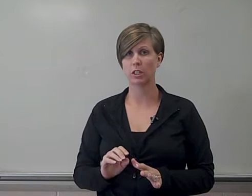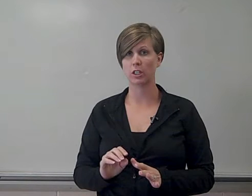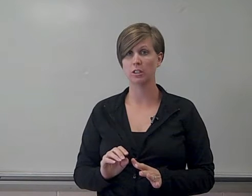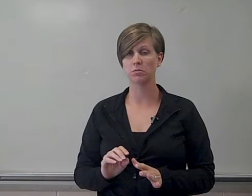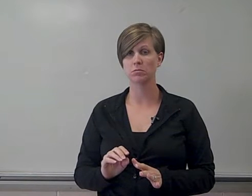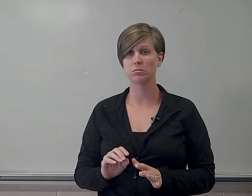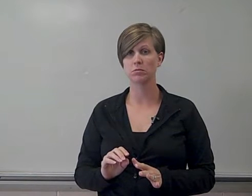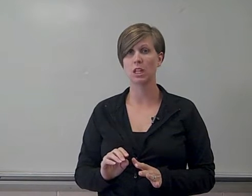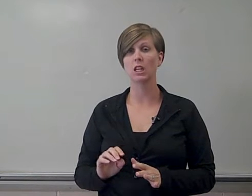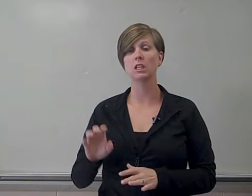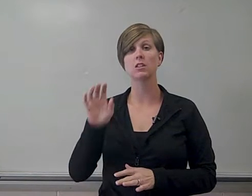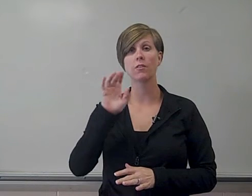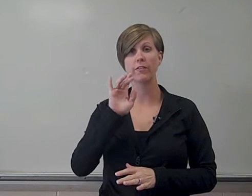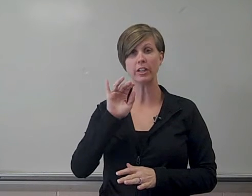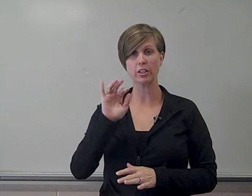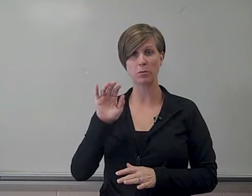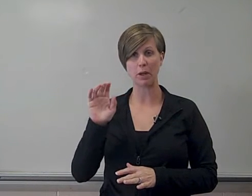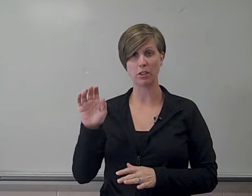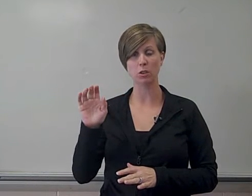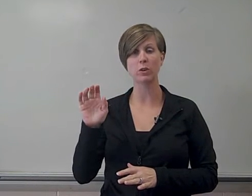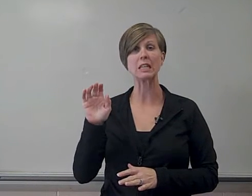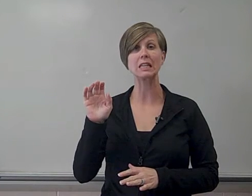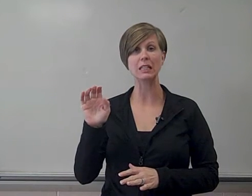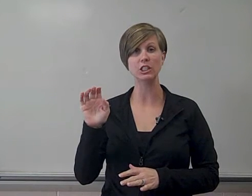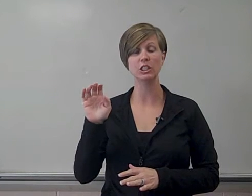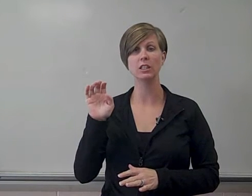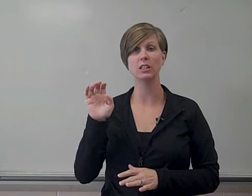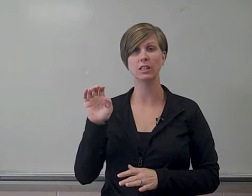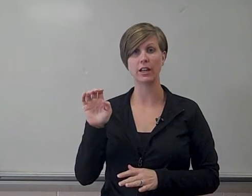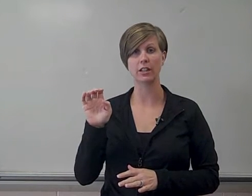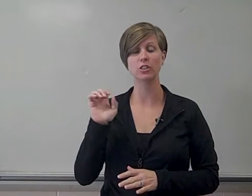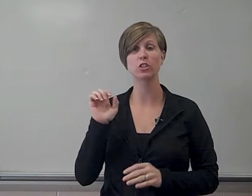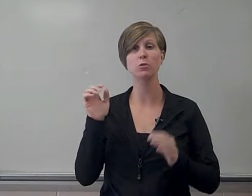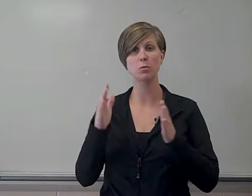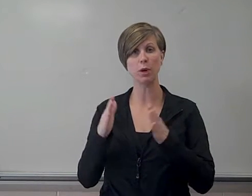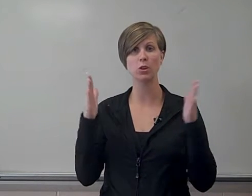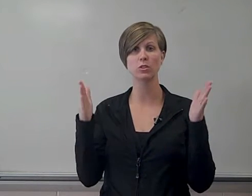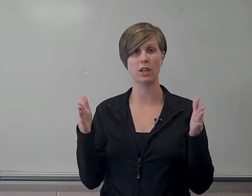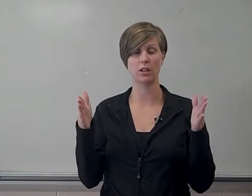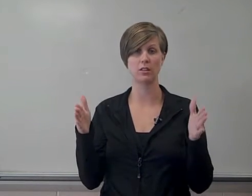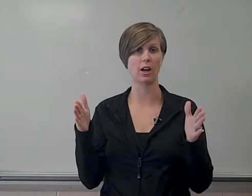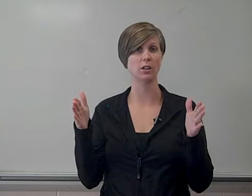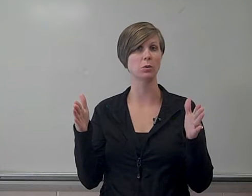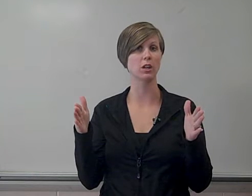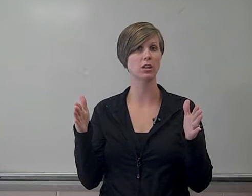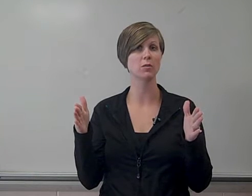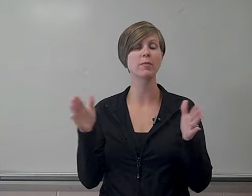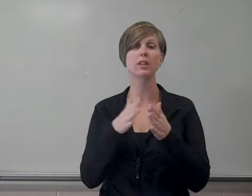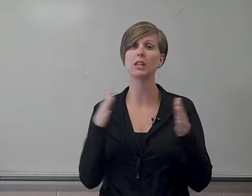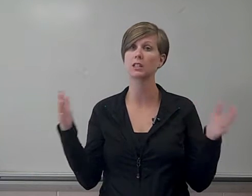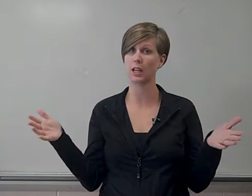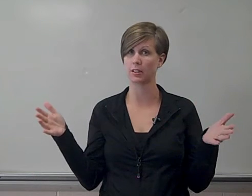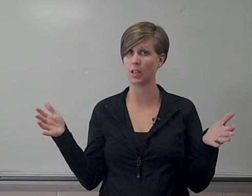word is finger spelled with each letter to compose that entire word the entire